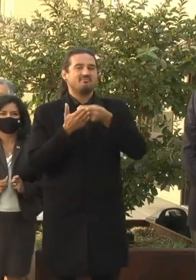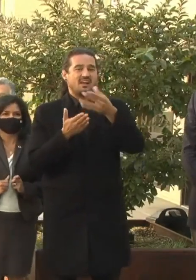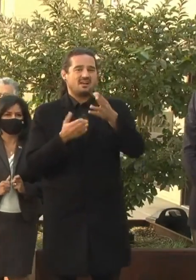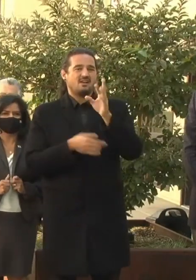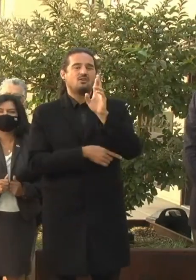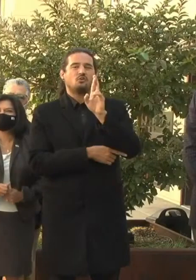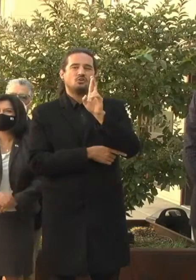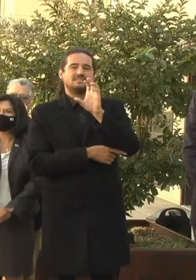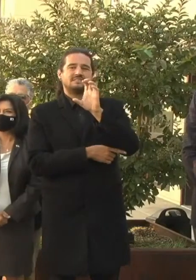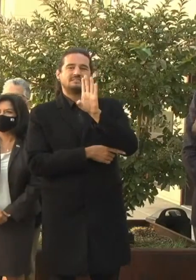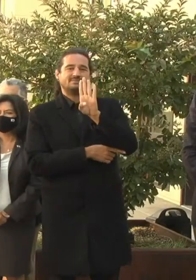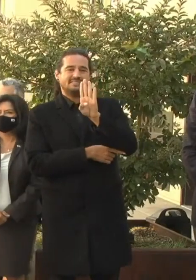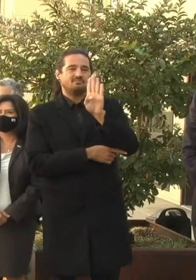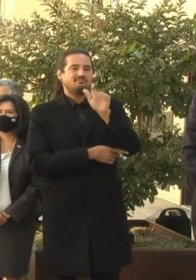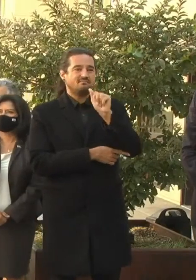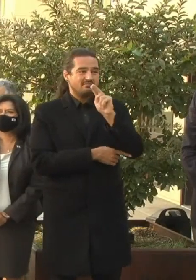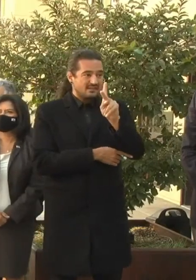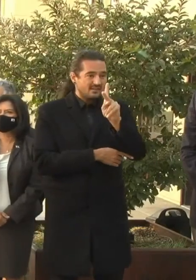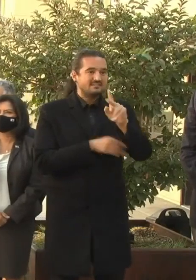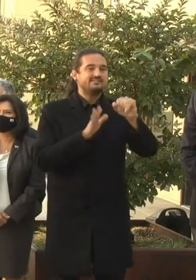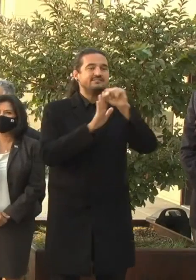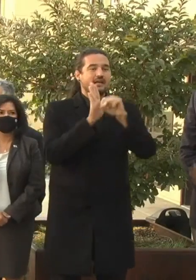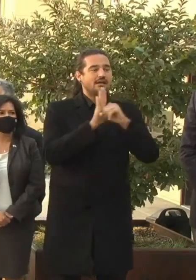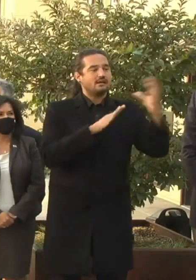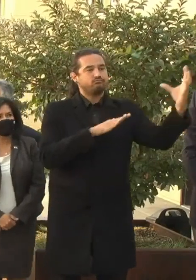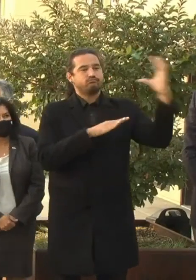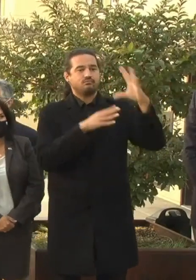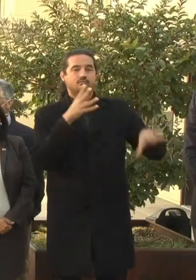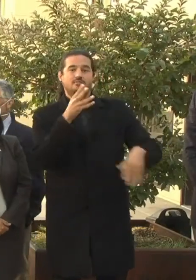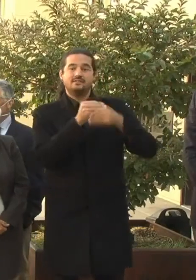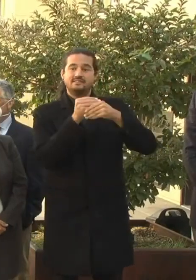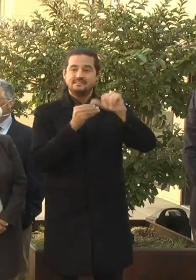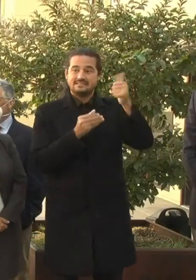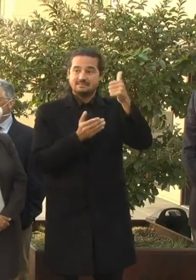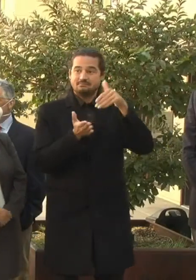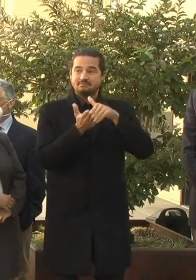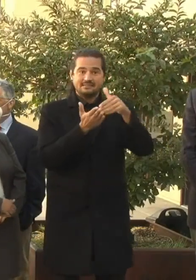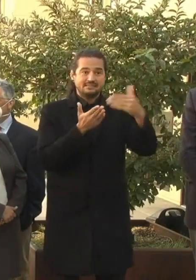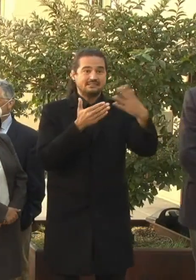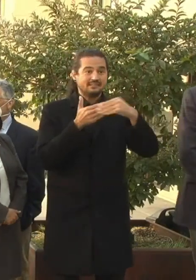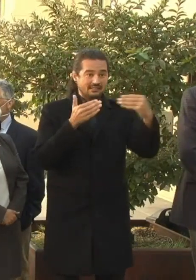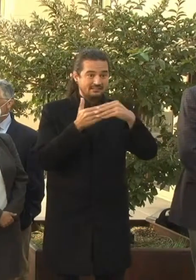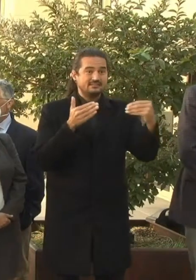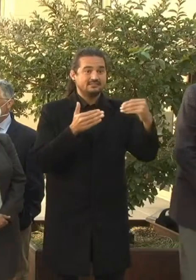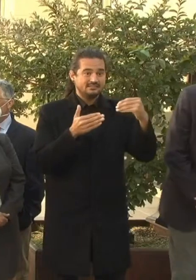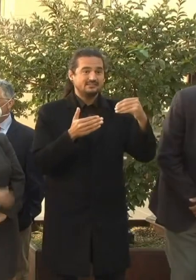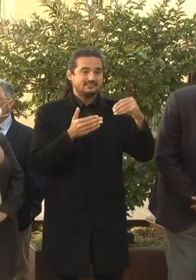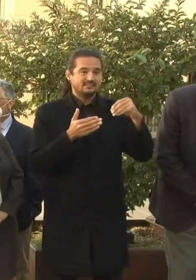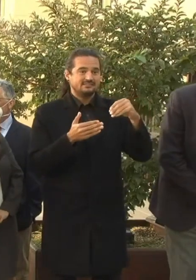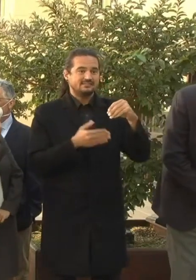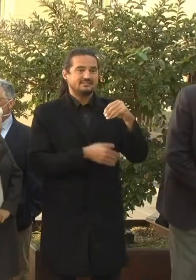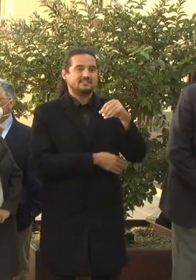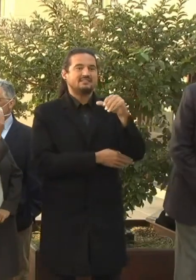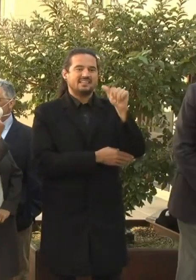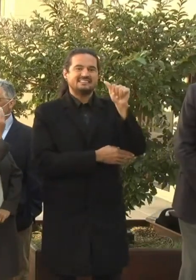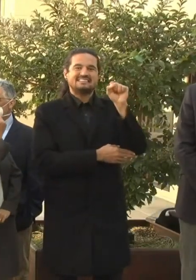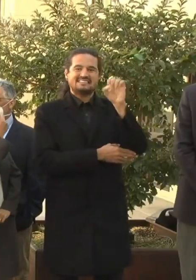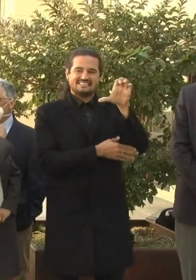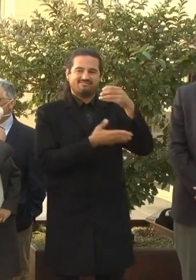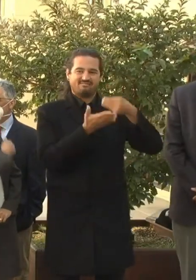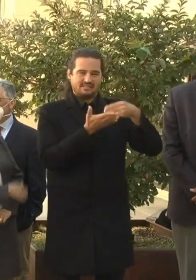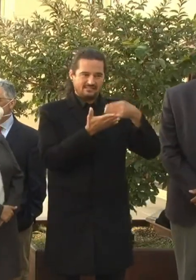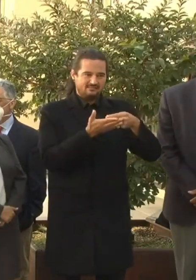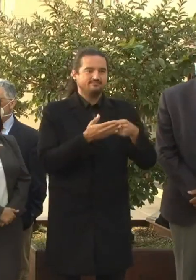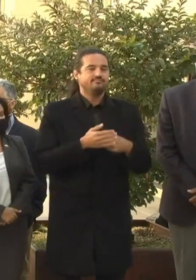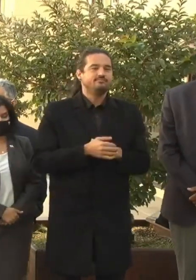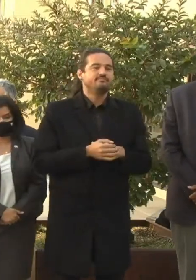contributed $10 million of AHSC funding, which was critical to leveraging the $12 million that was put in